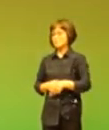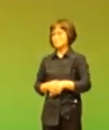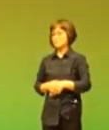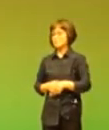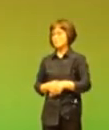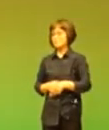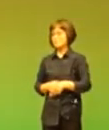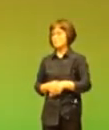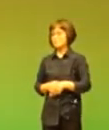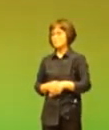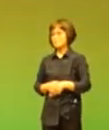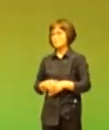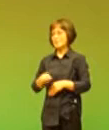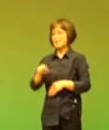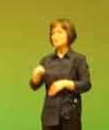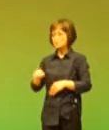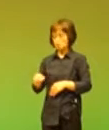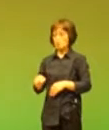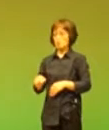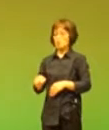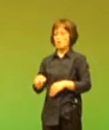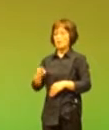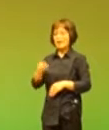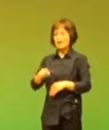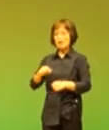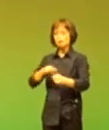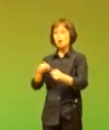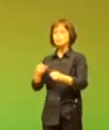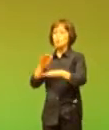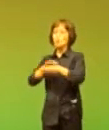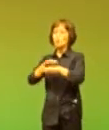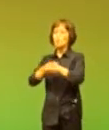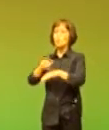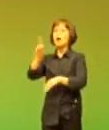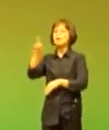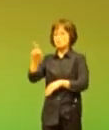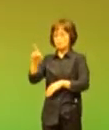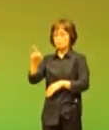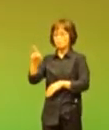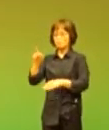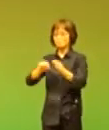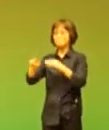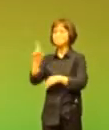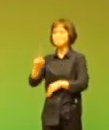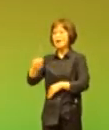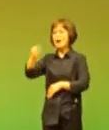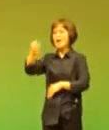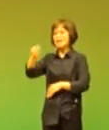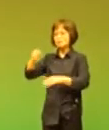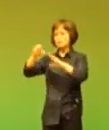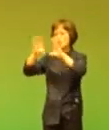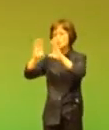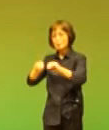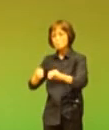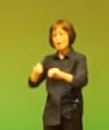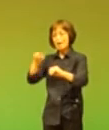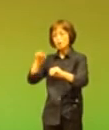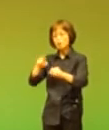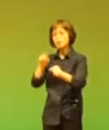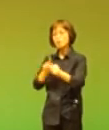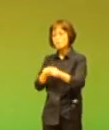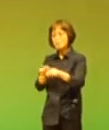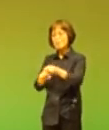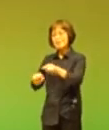goal, and that is to abolish nuclear weapons. To do so will require leadership